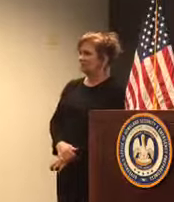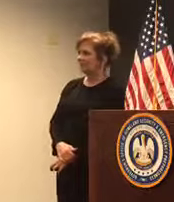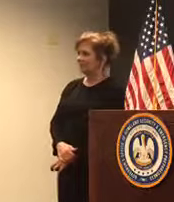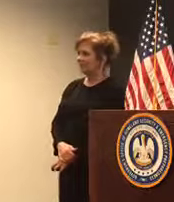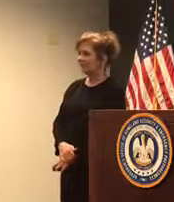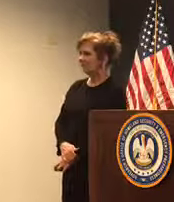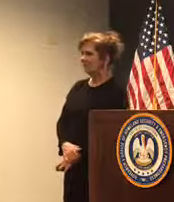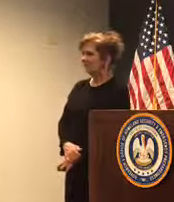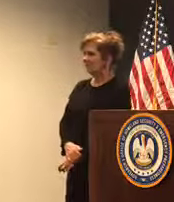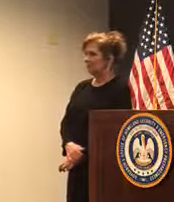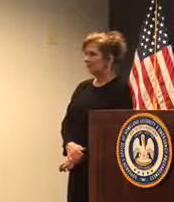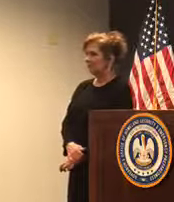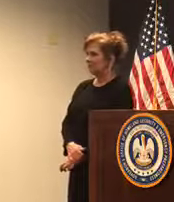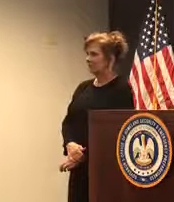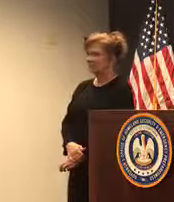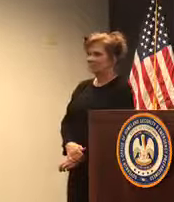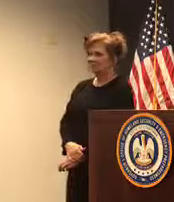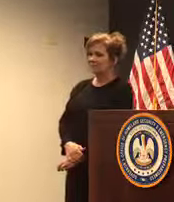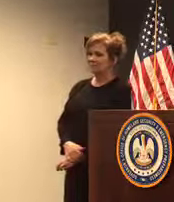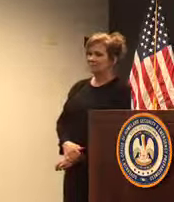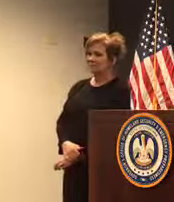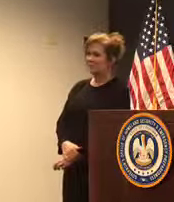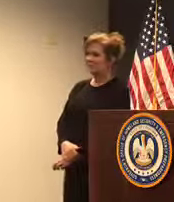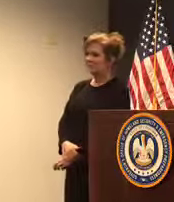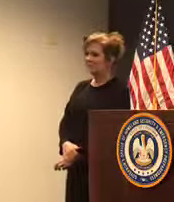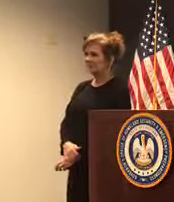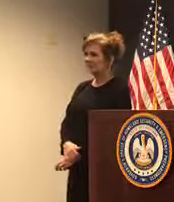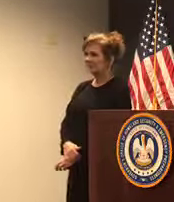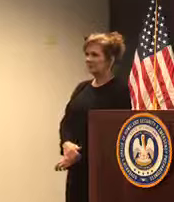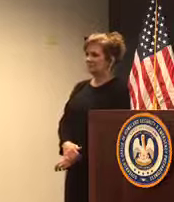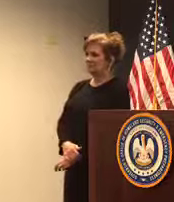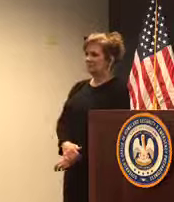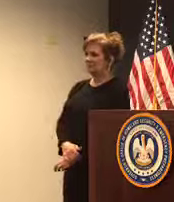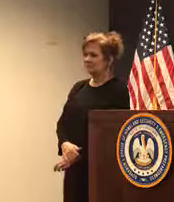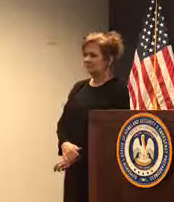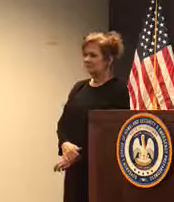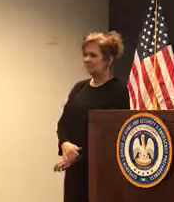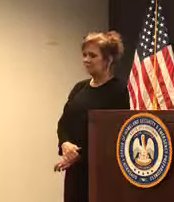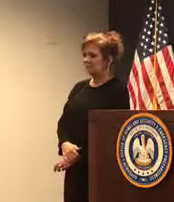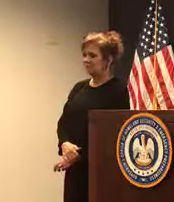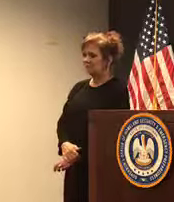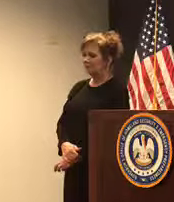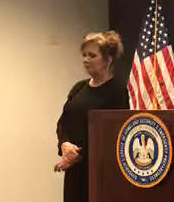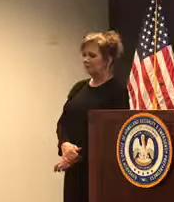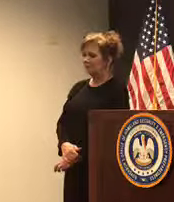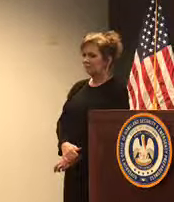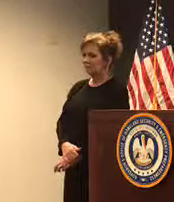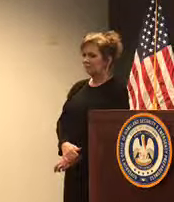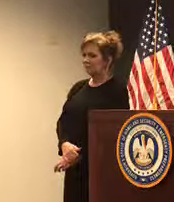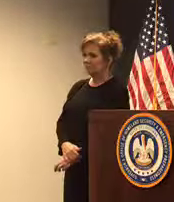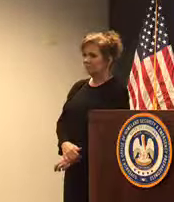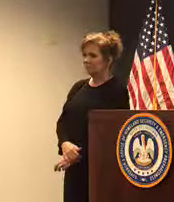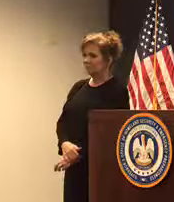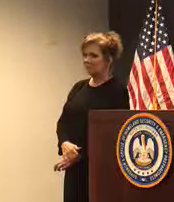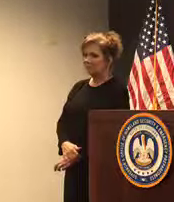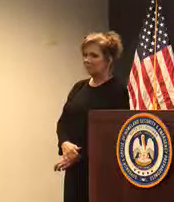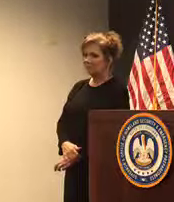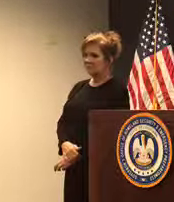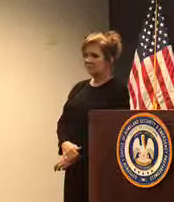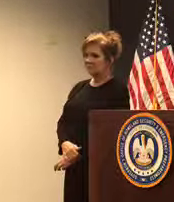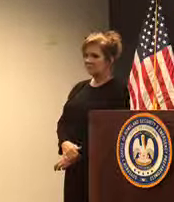I have no idea how many times I've been back in this. From the hurricanes? Yeah. In 2004.